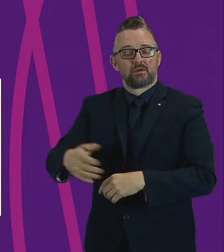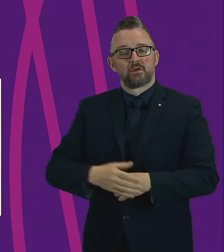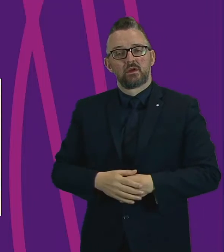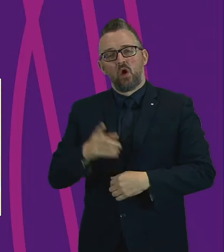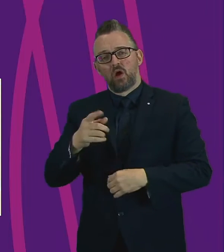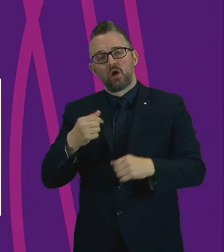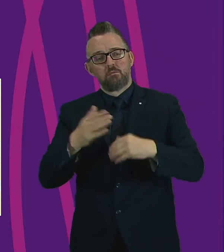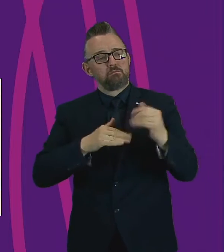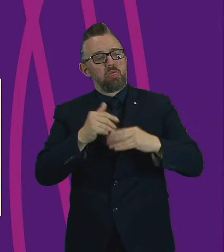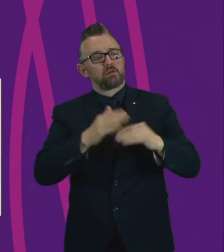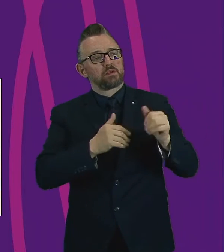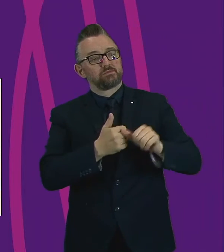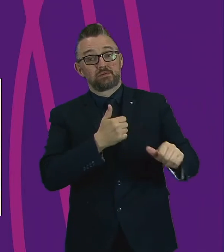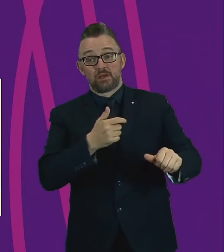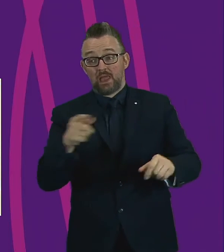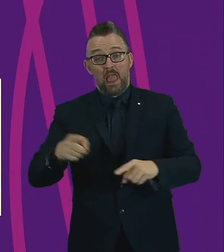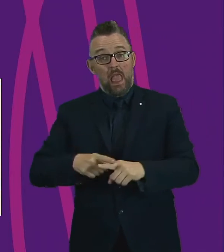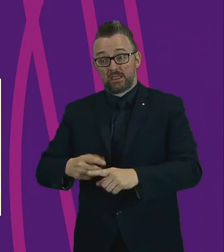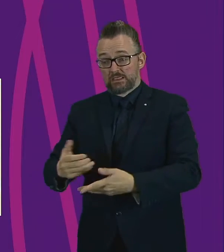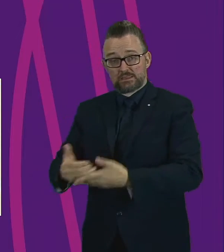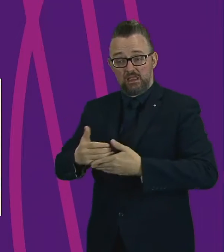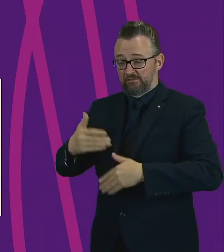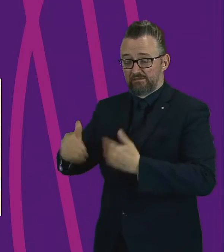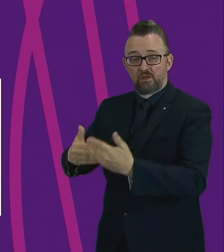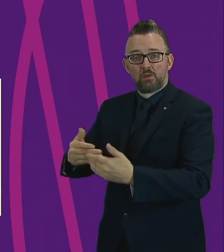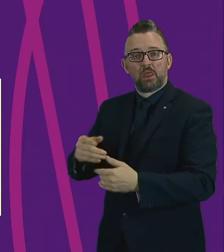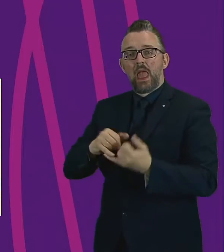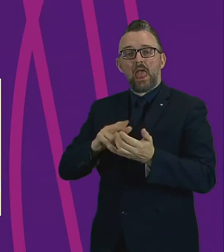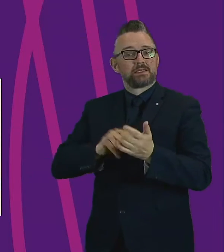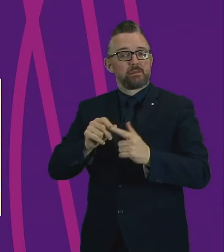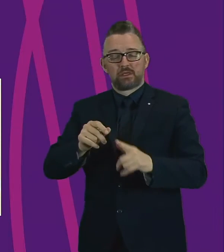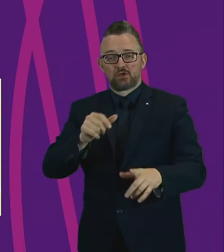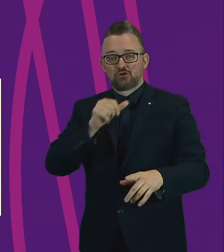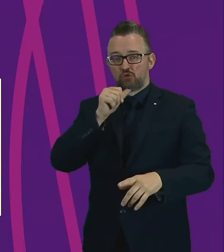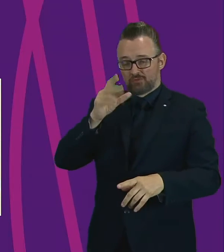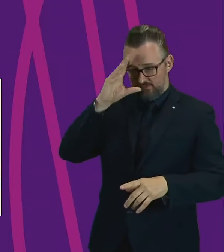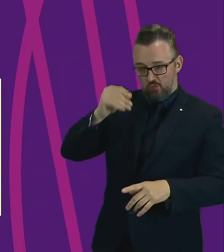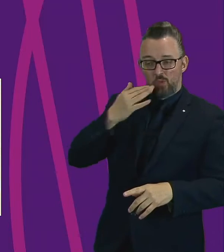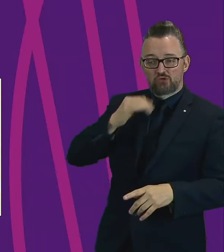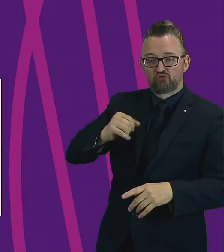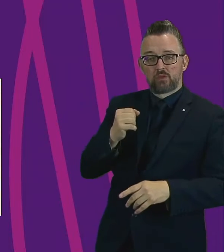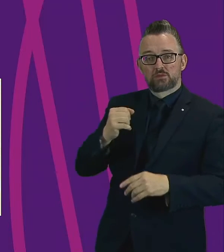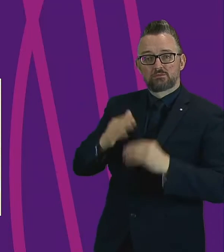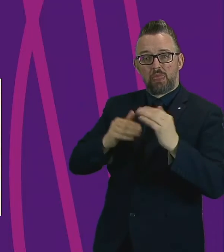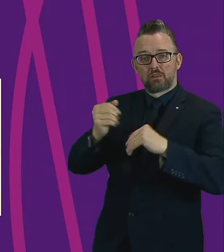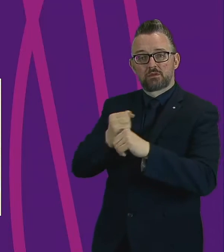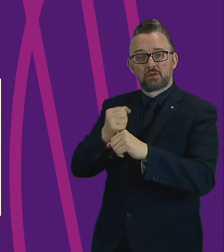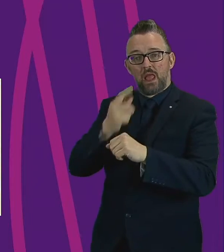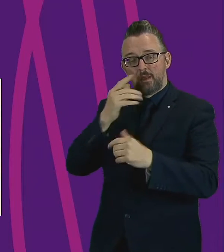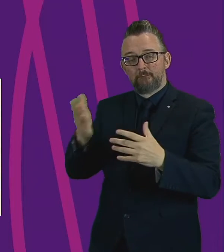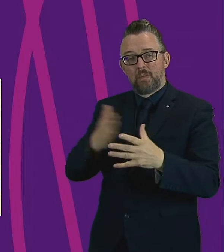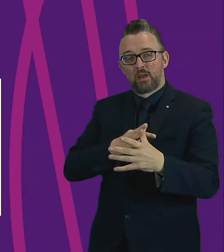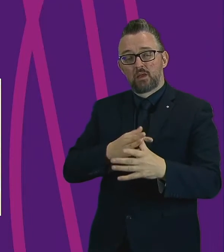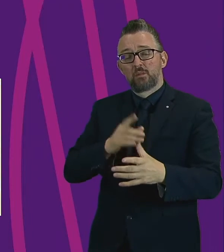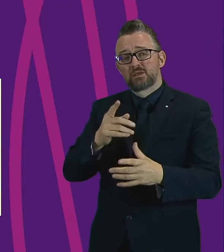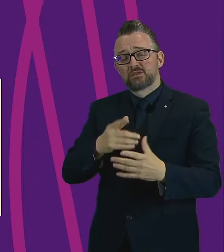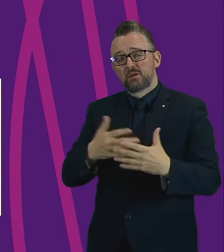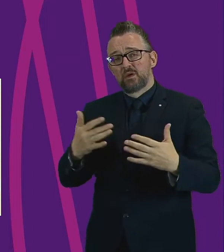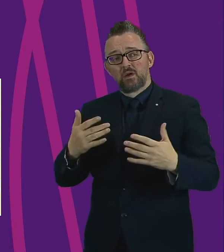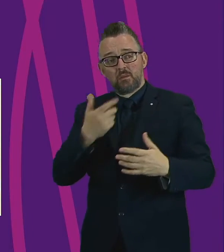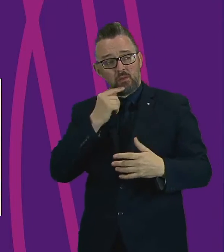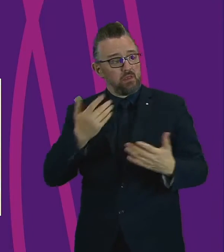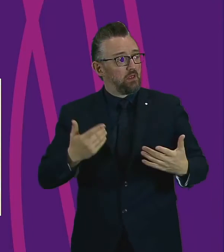industry, safely working again in England, but the SNP will not name a restart date for Scotland. Meanwhile, desperate homeowners